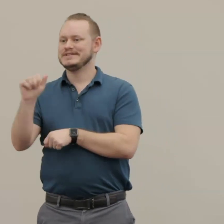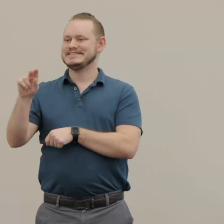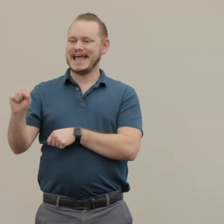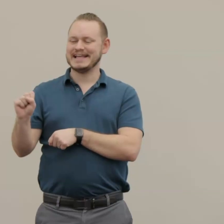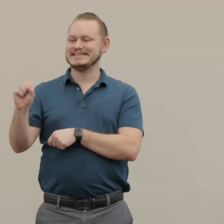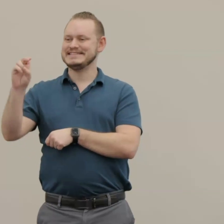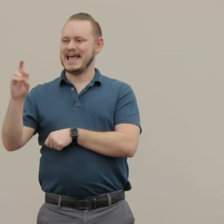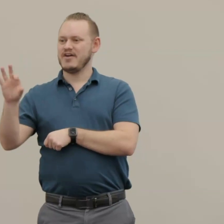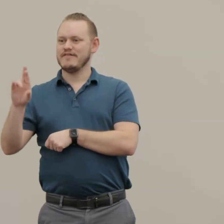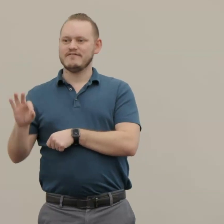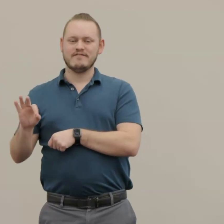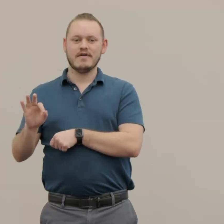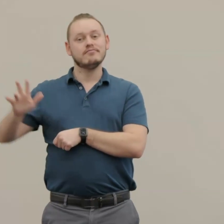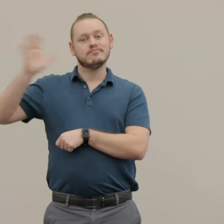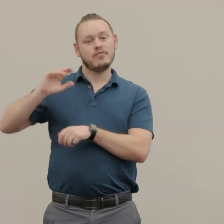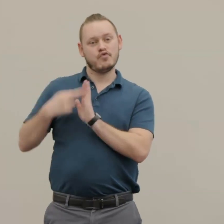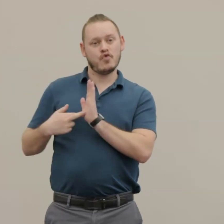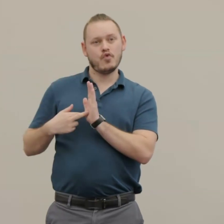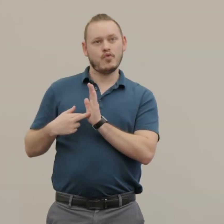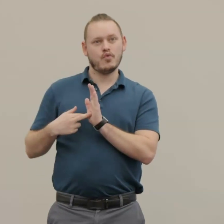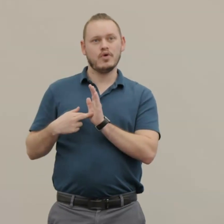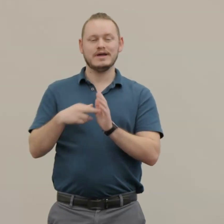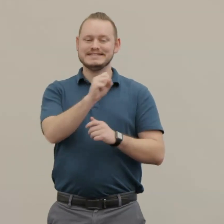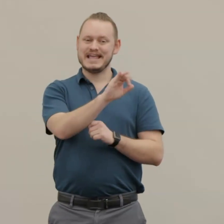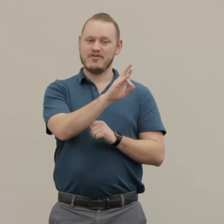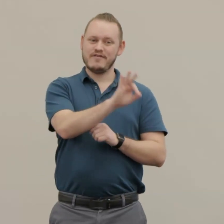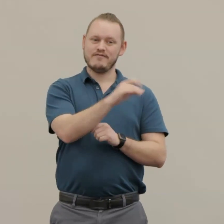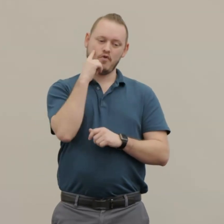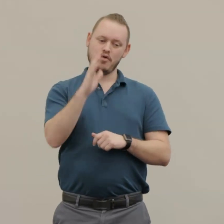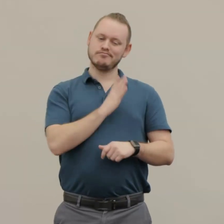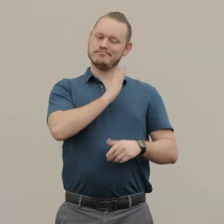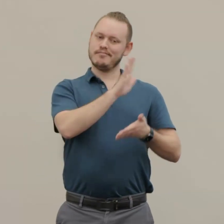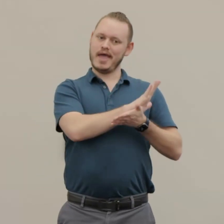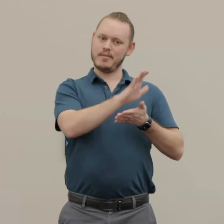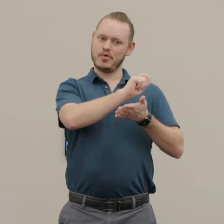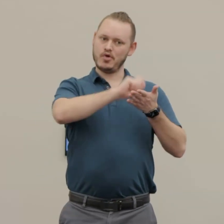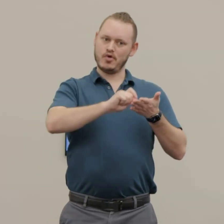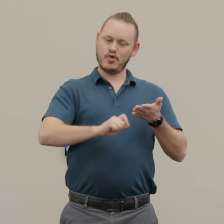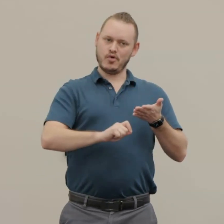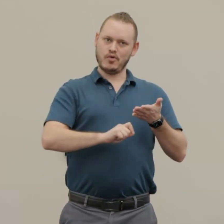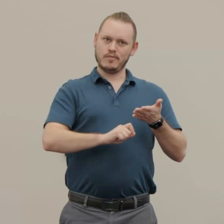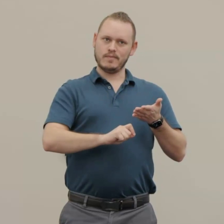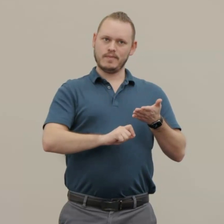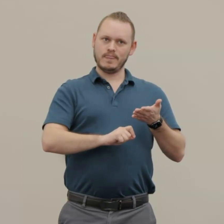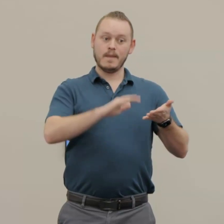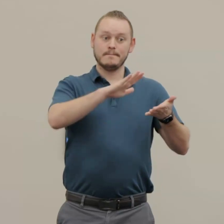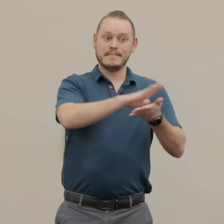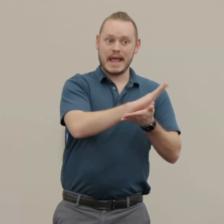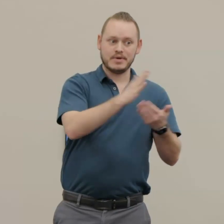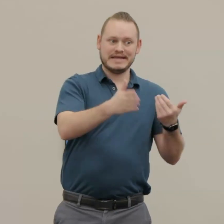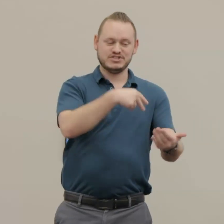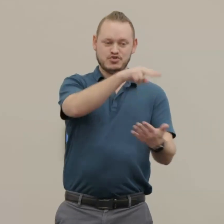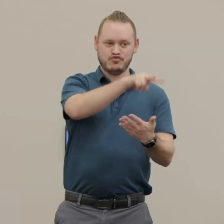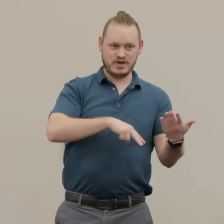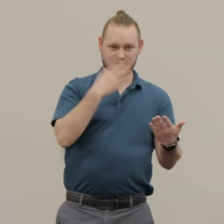the old rule is serifs were written for paper, or serifs were easier to read on paper because of